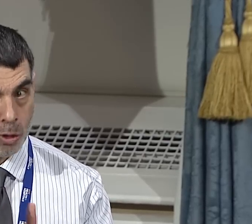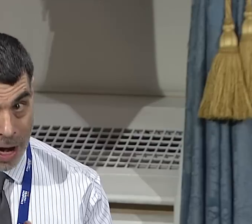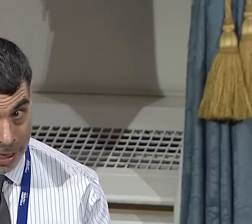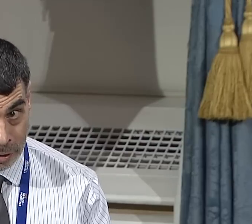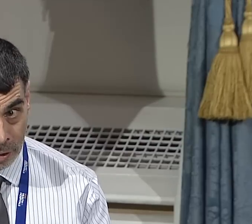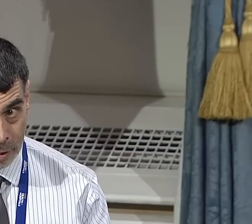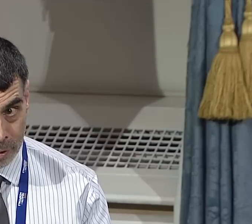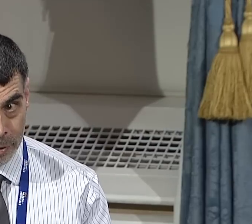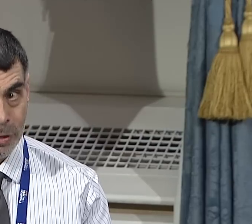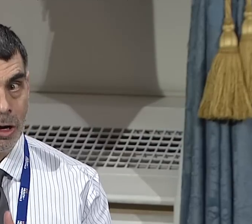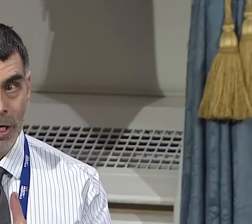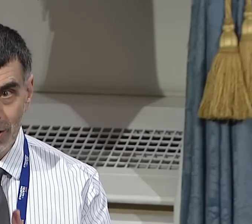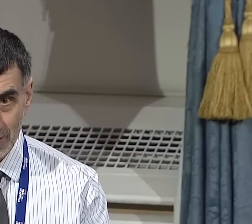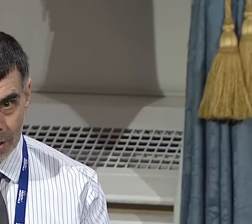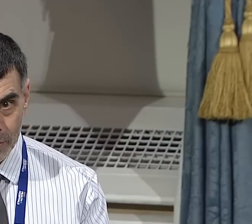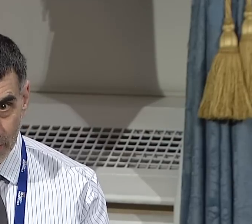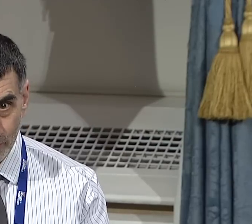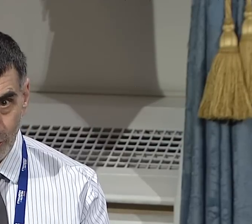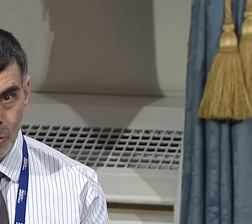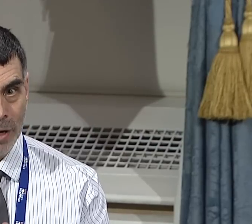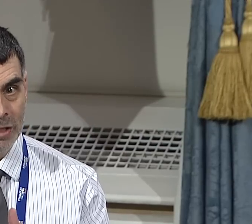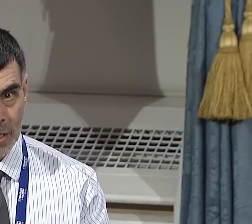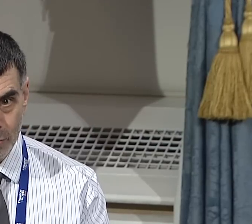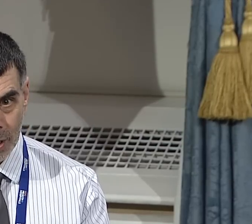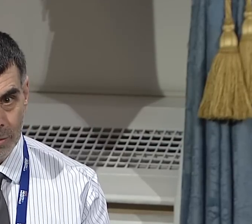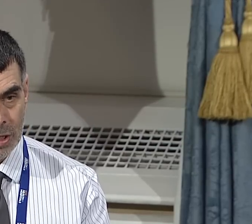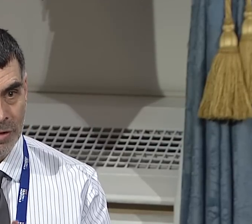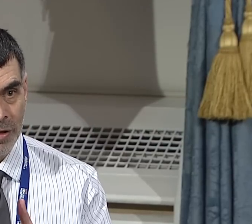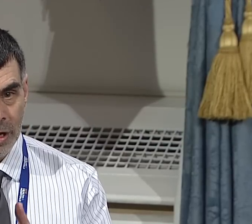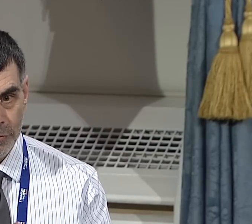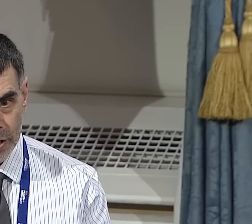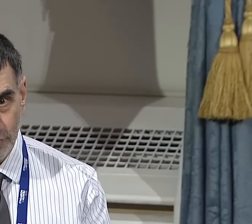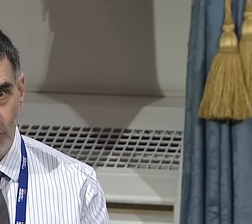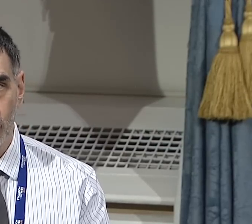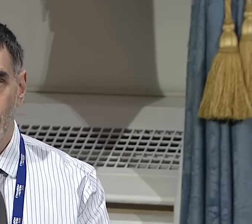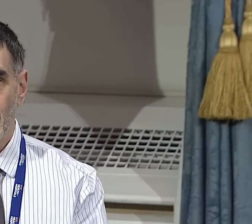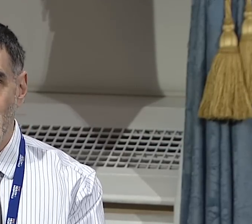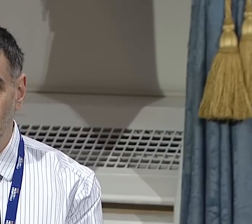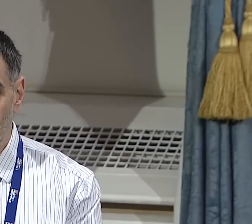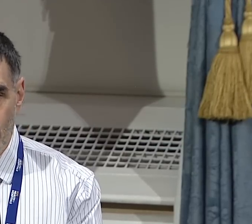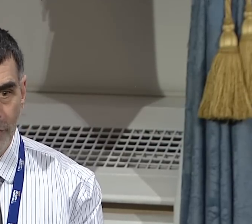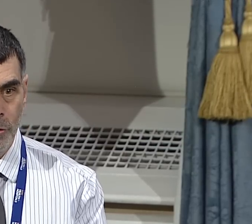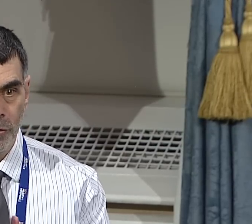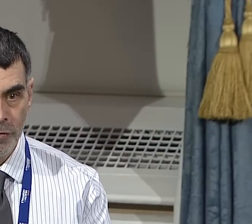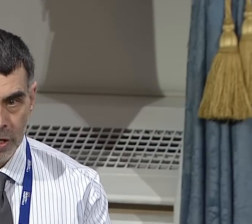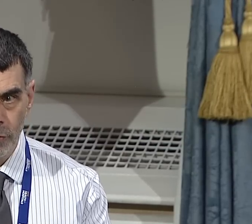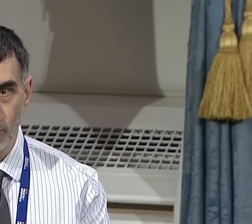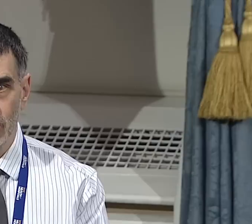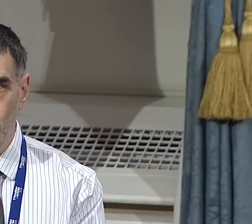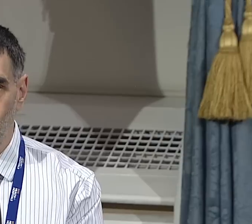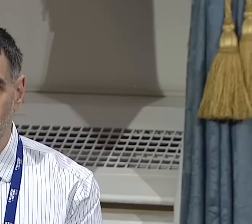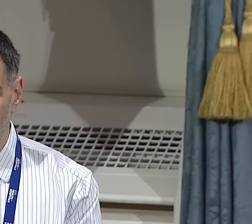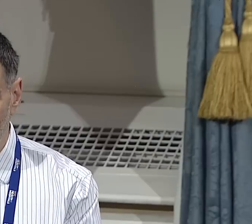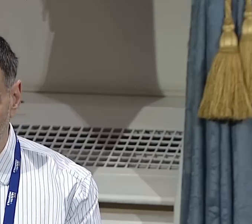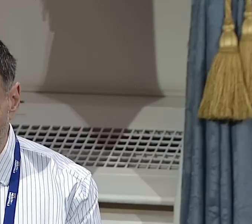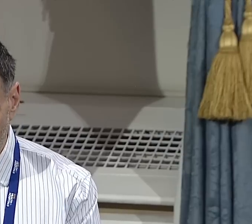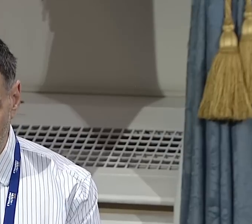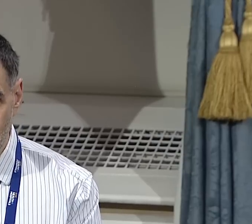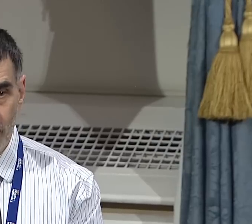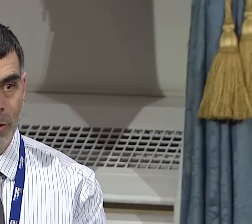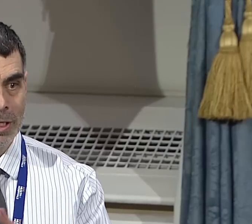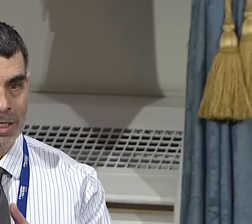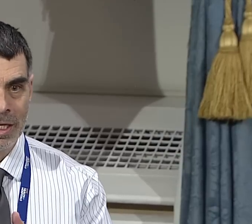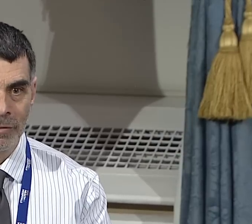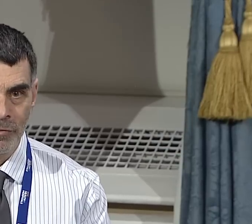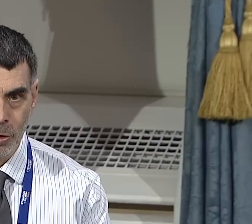people who are well, but we are testing people who have symptoms of fever and cough, or fever and shortness of